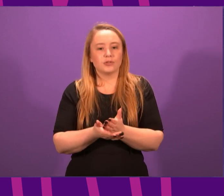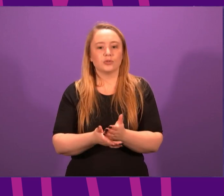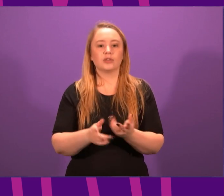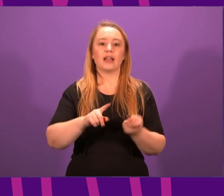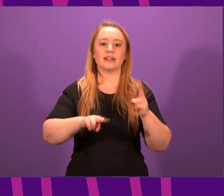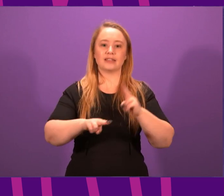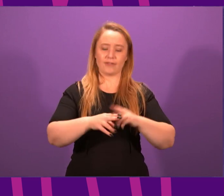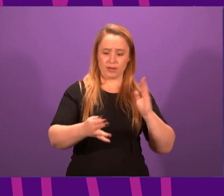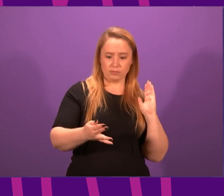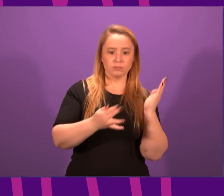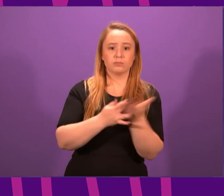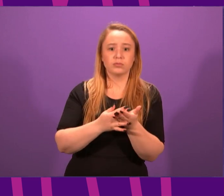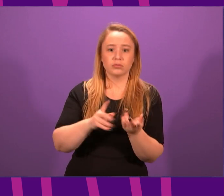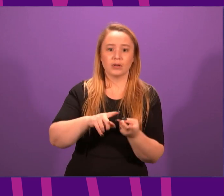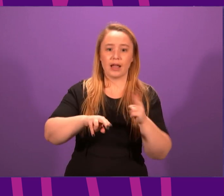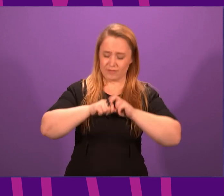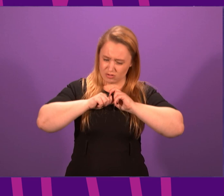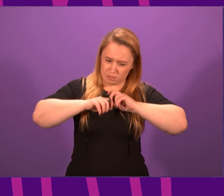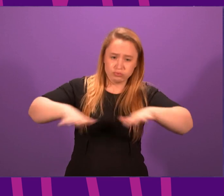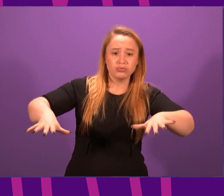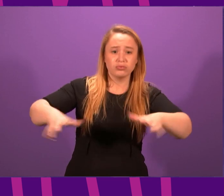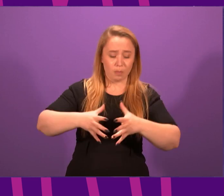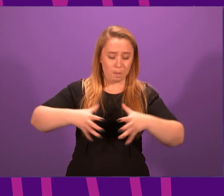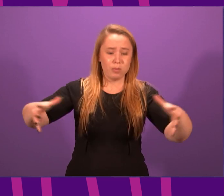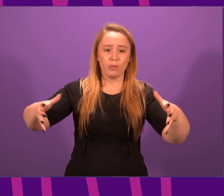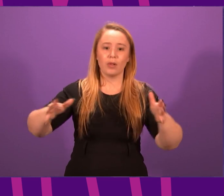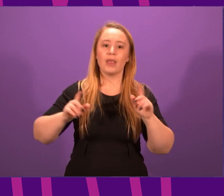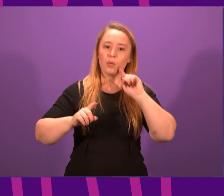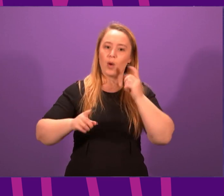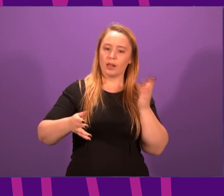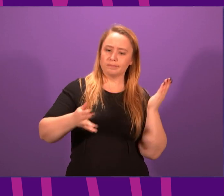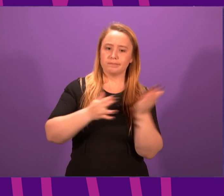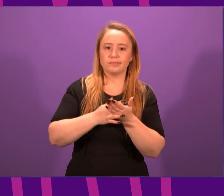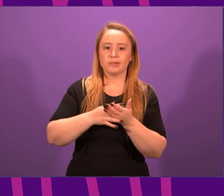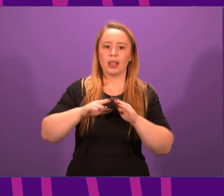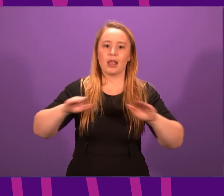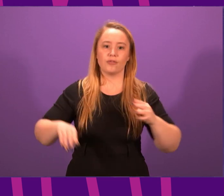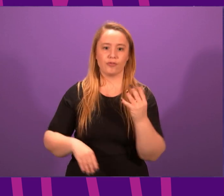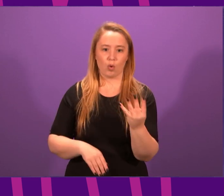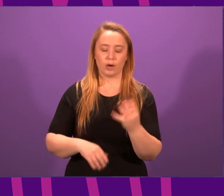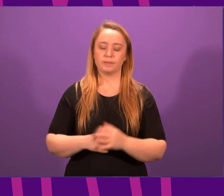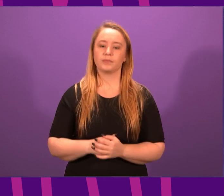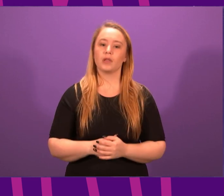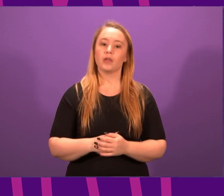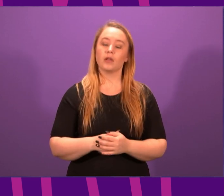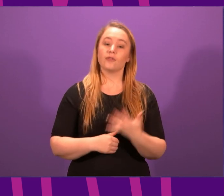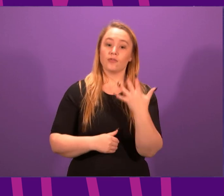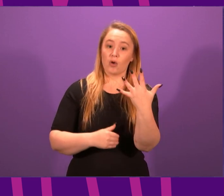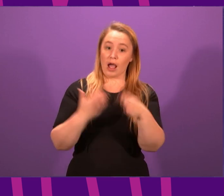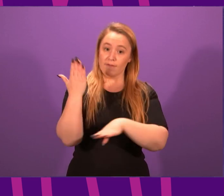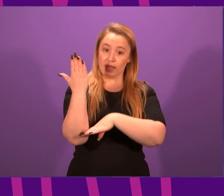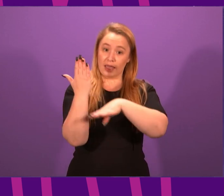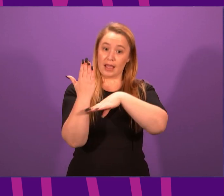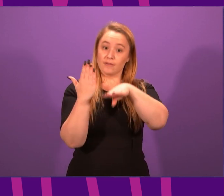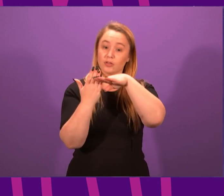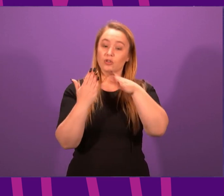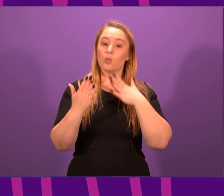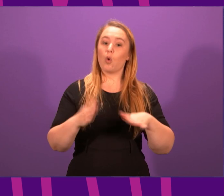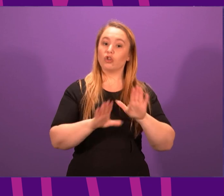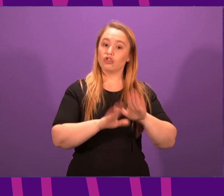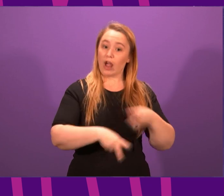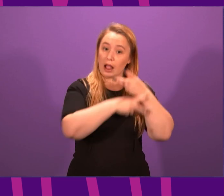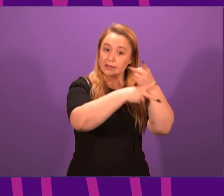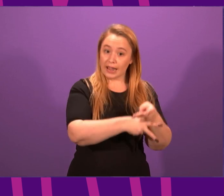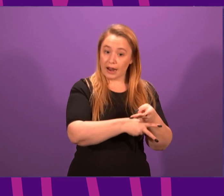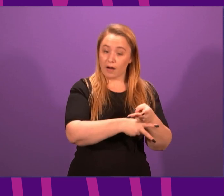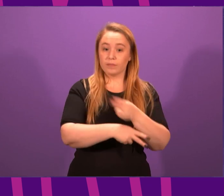address extremely high transmission rates. Under all 5 levels, we want schools and childcare to